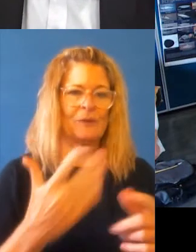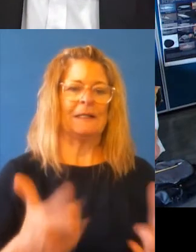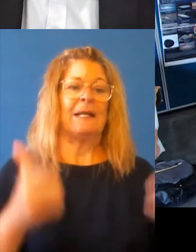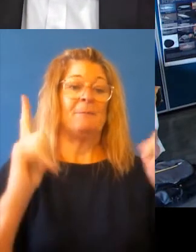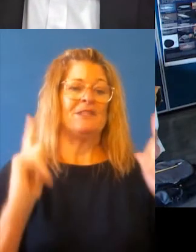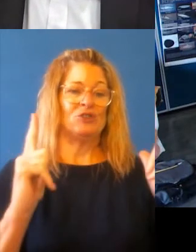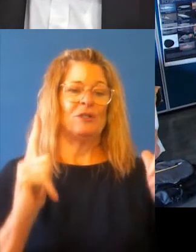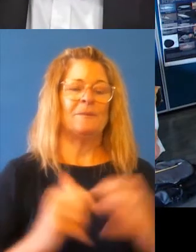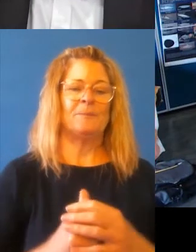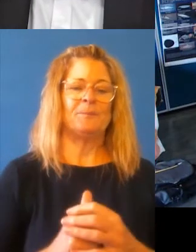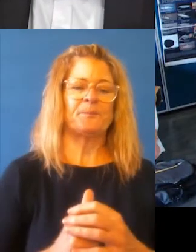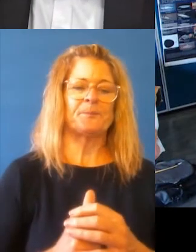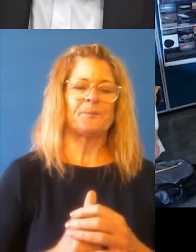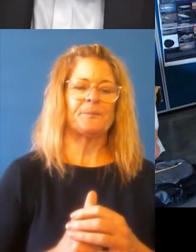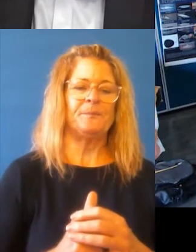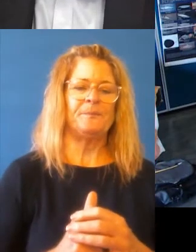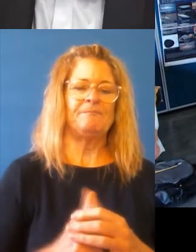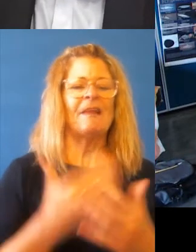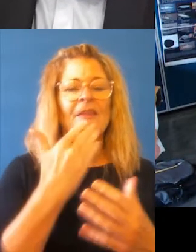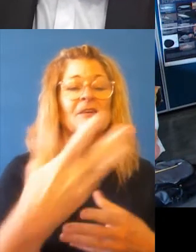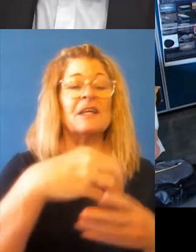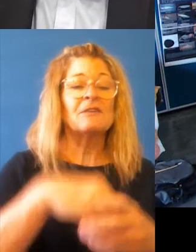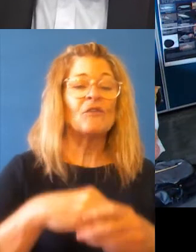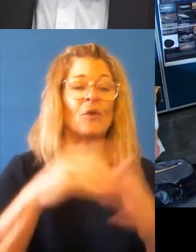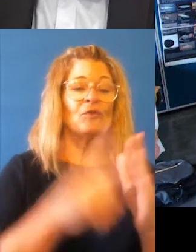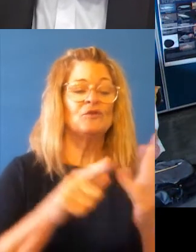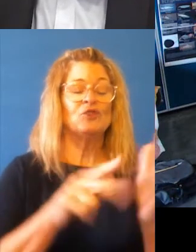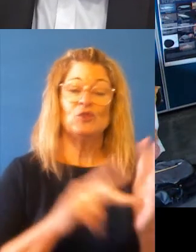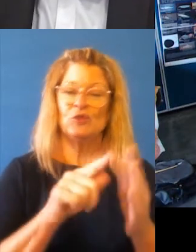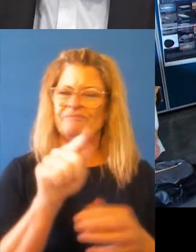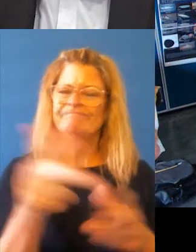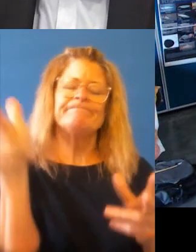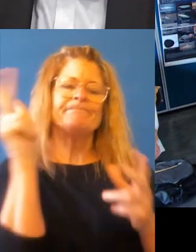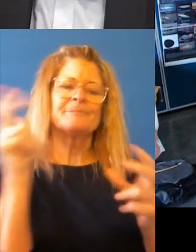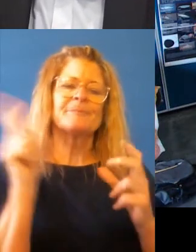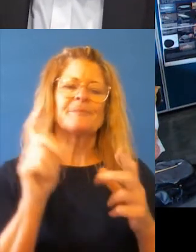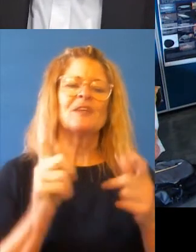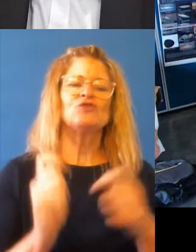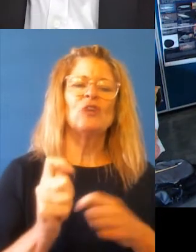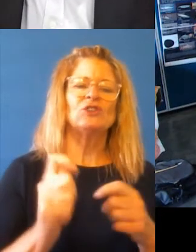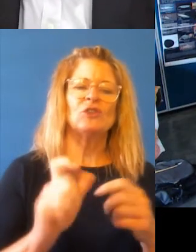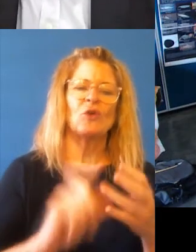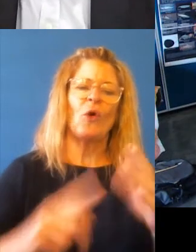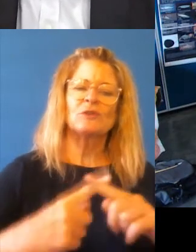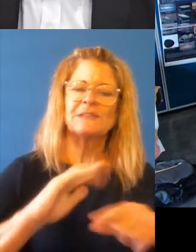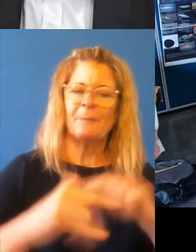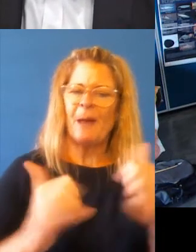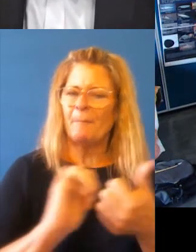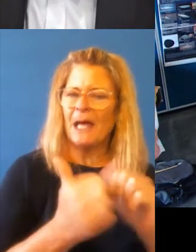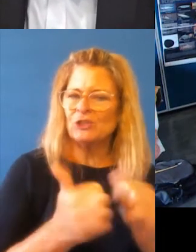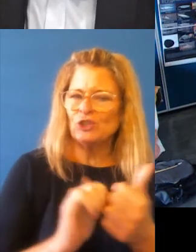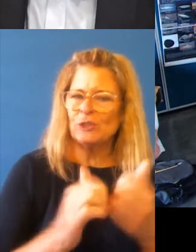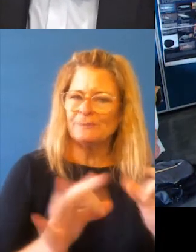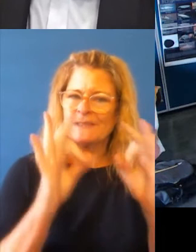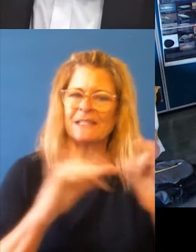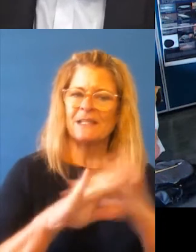for joining us. From what you heard there from Judge Fox about partnerships, particularly in